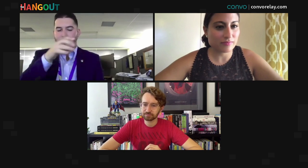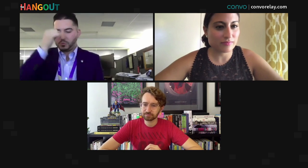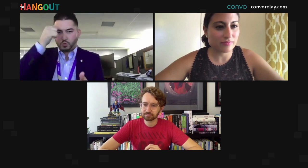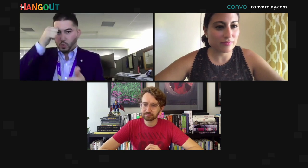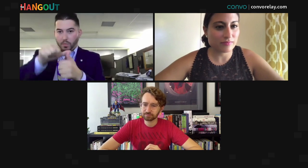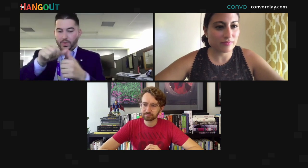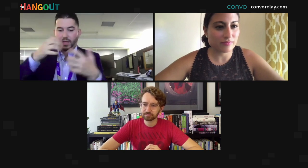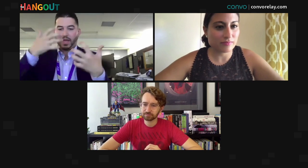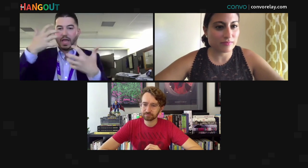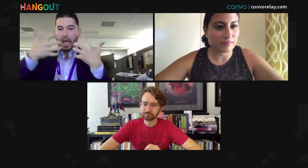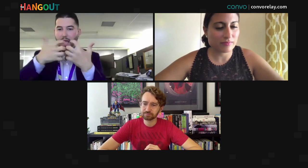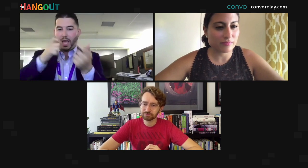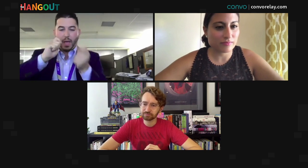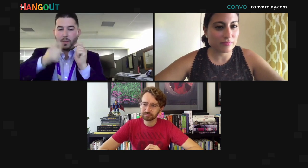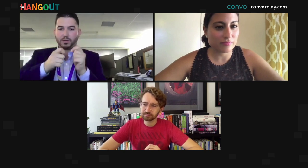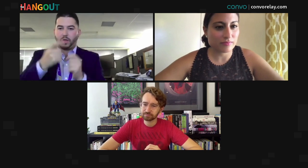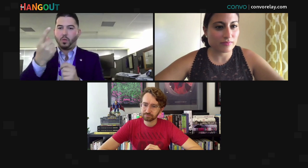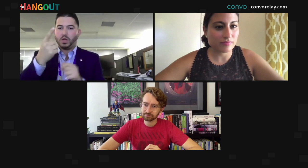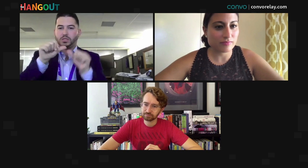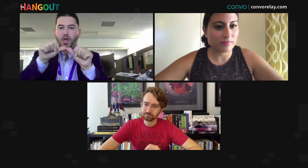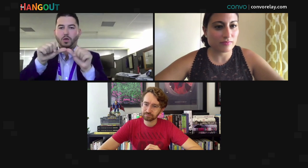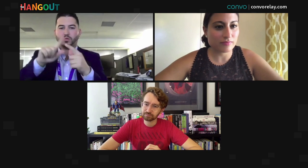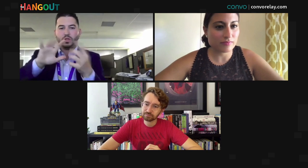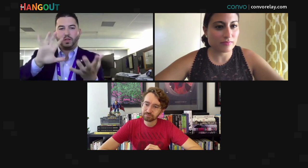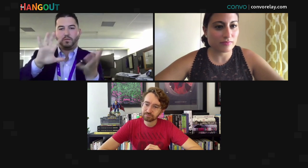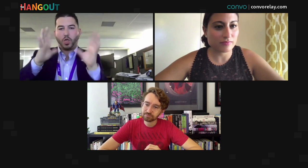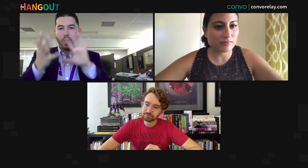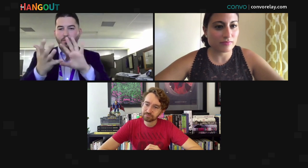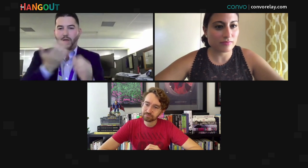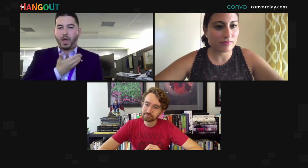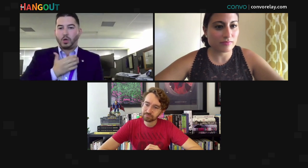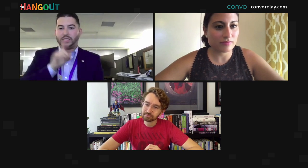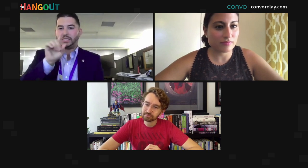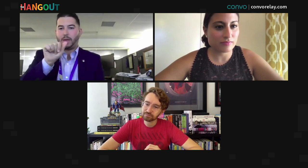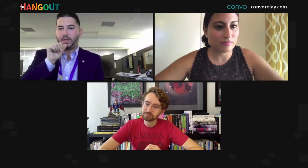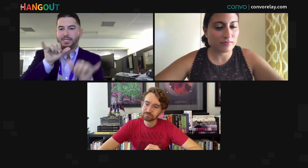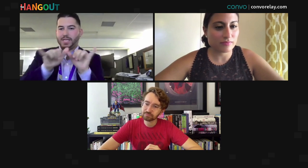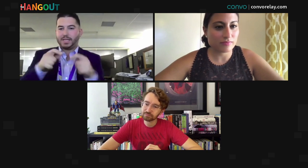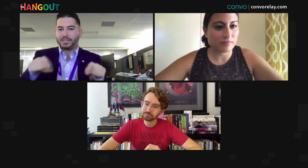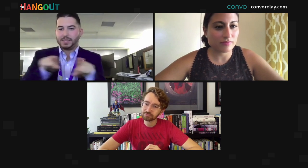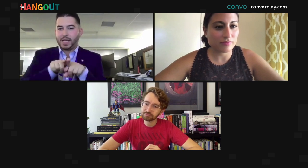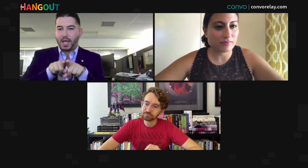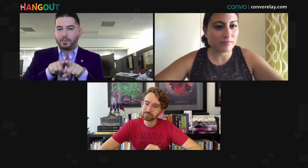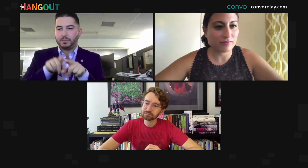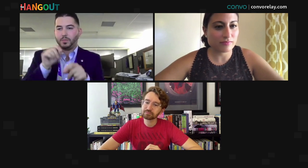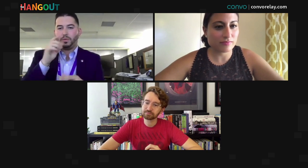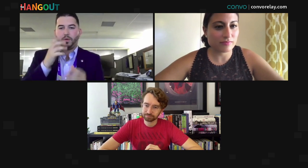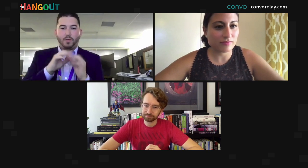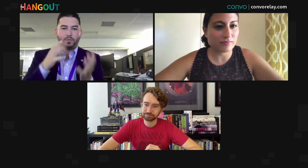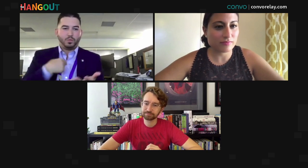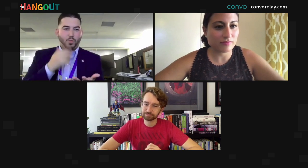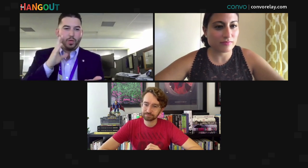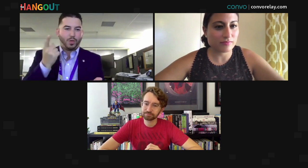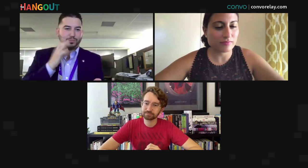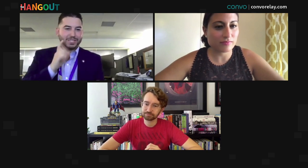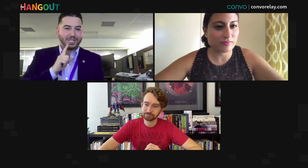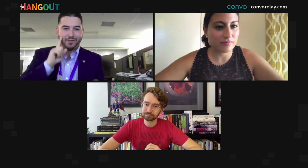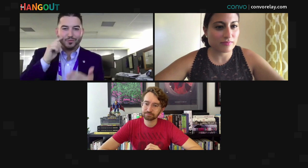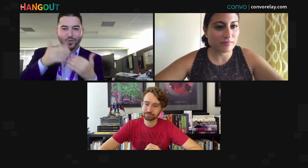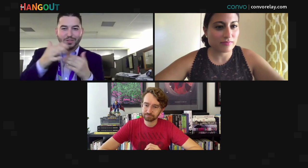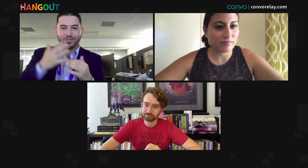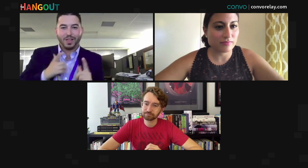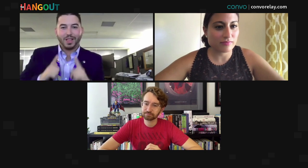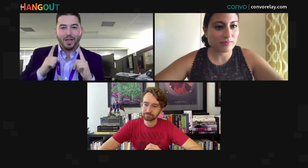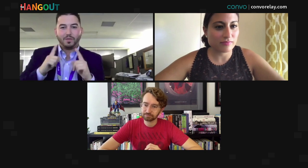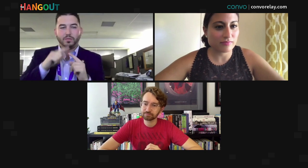different disabilities. And I always tell people, you have to remember that accommodations is always evolving and our disability doesn't stay the same. So